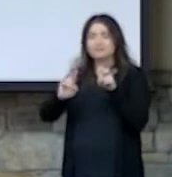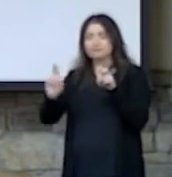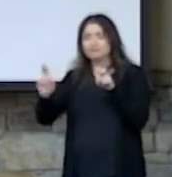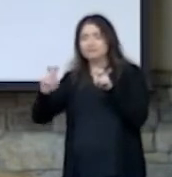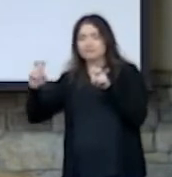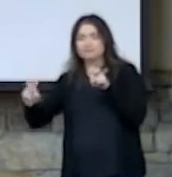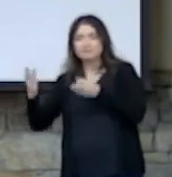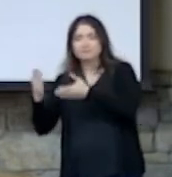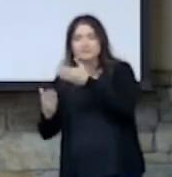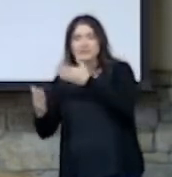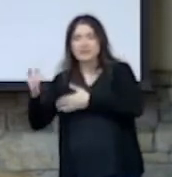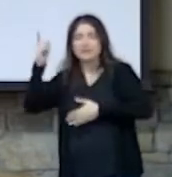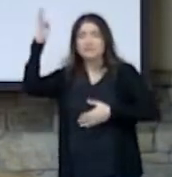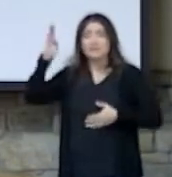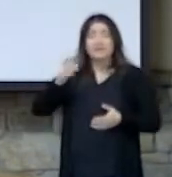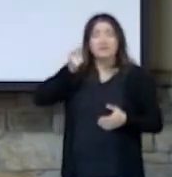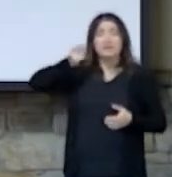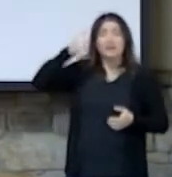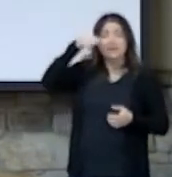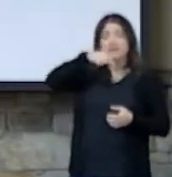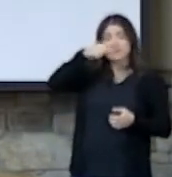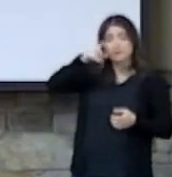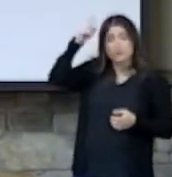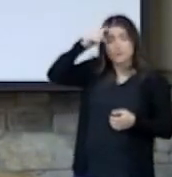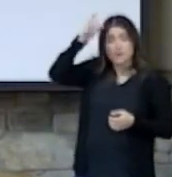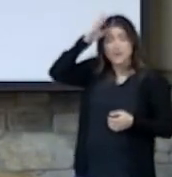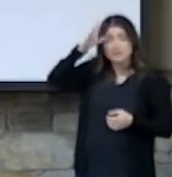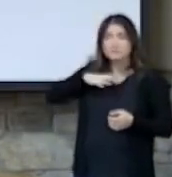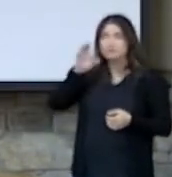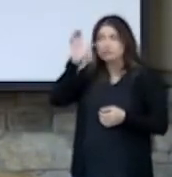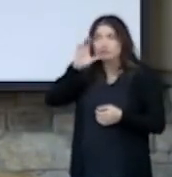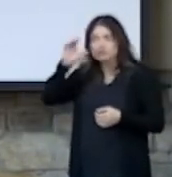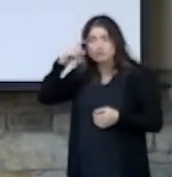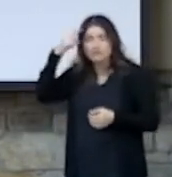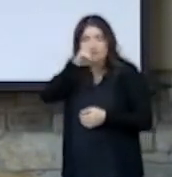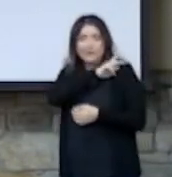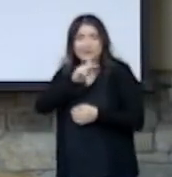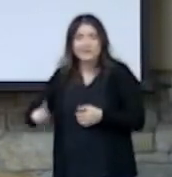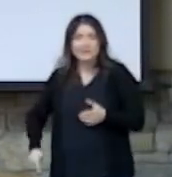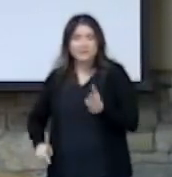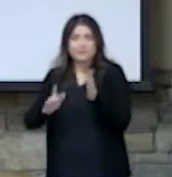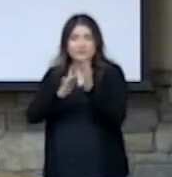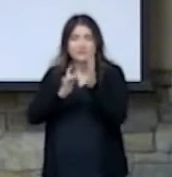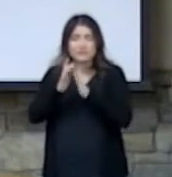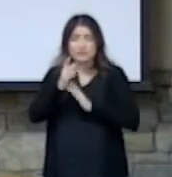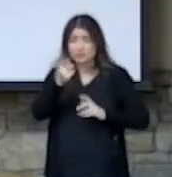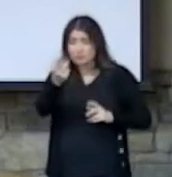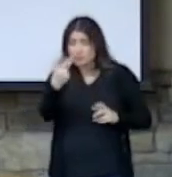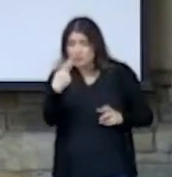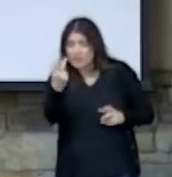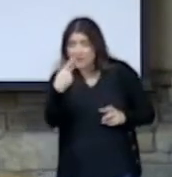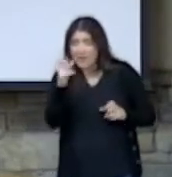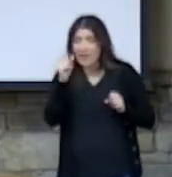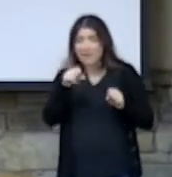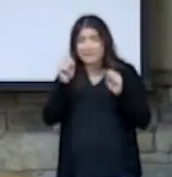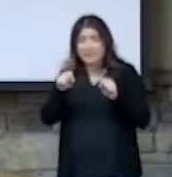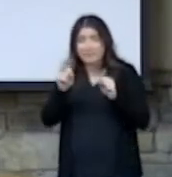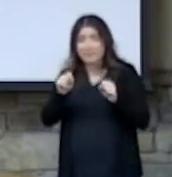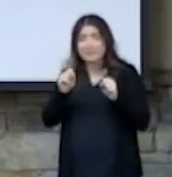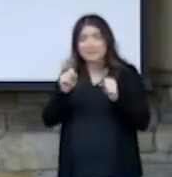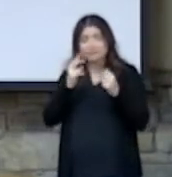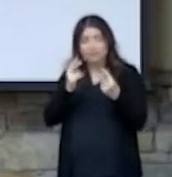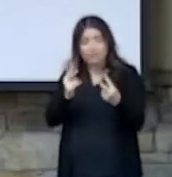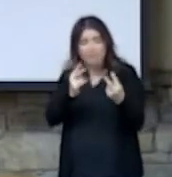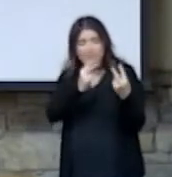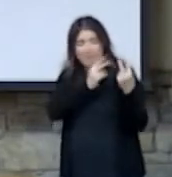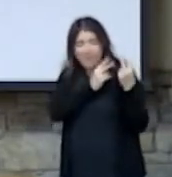wise men, they were searching for the King, for King Jesus. You and I have the ability to look back. We can look